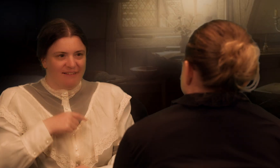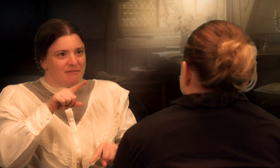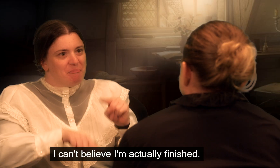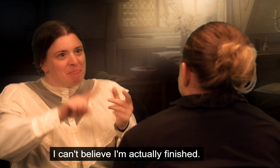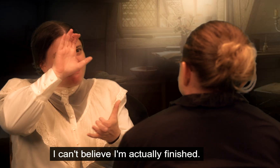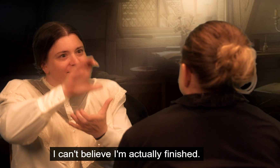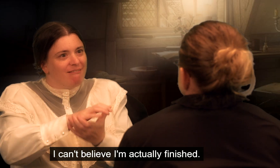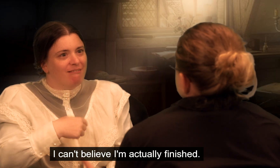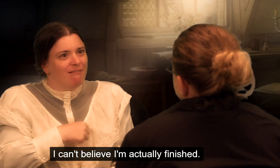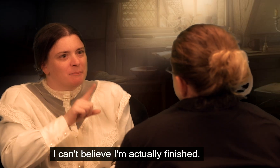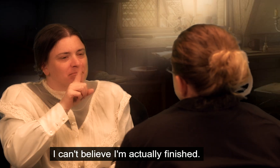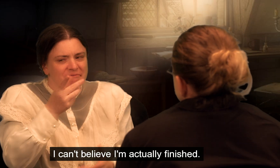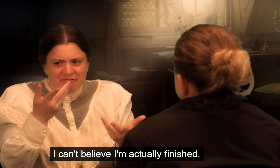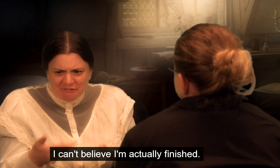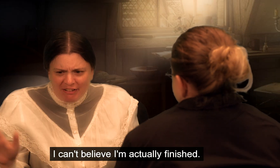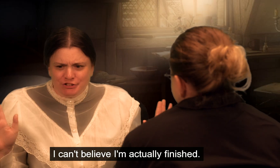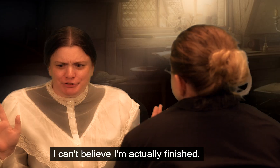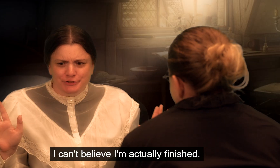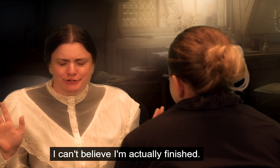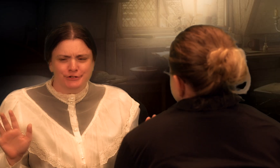I can't believe I'm actually finished.